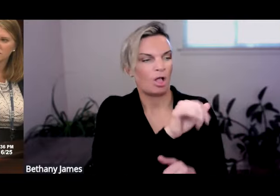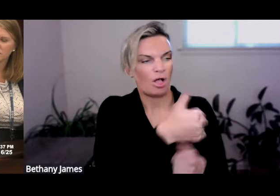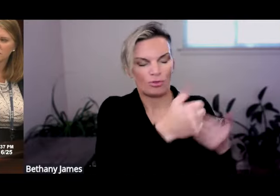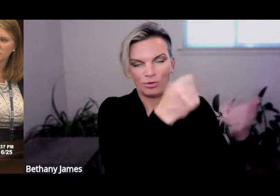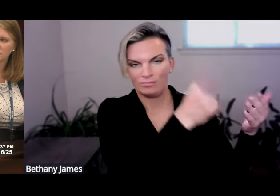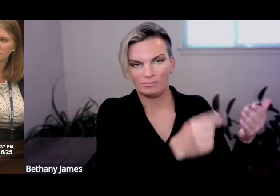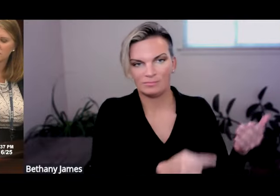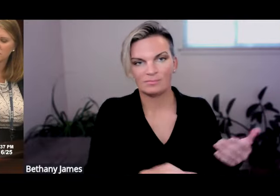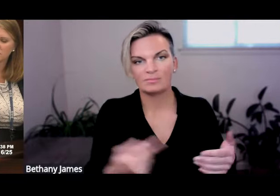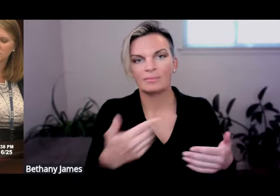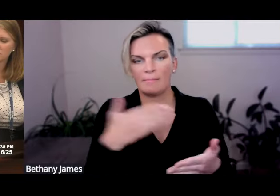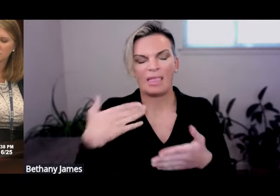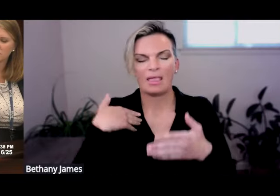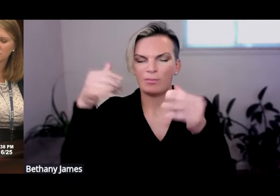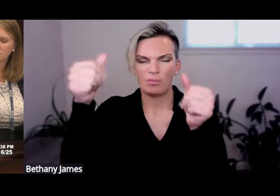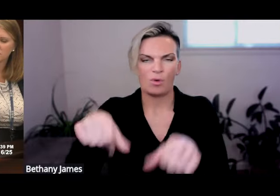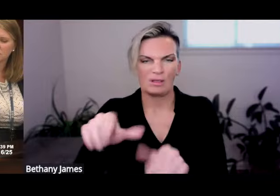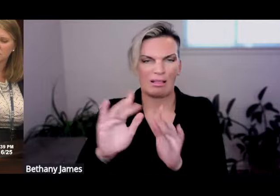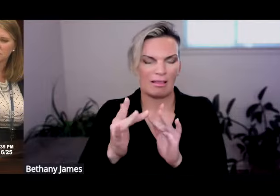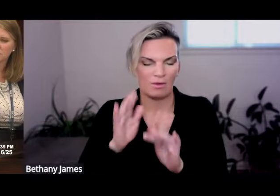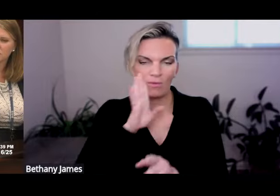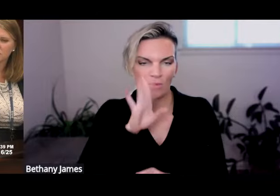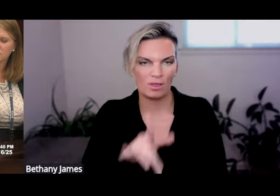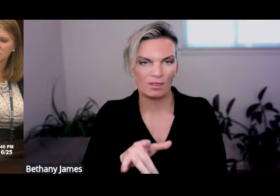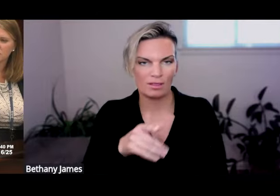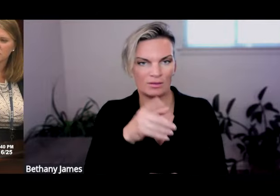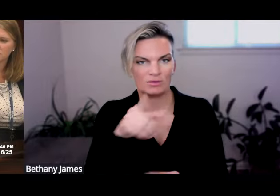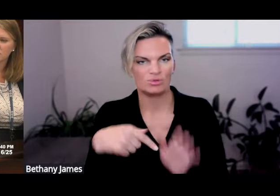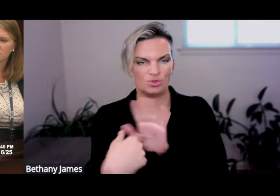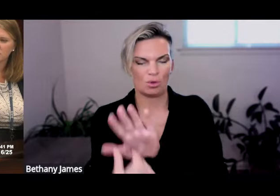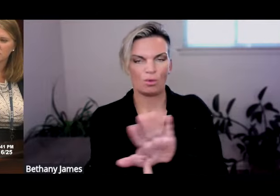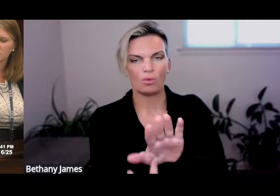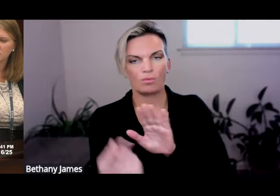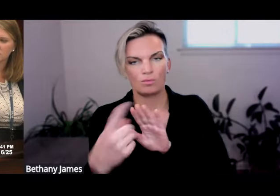it was our intention to present all of that as one package.